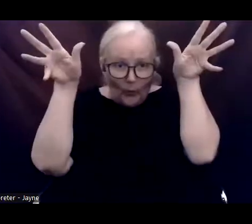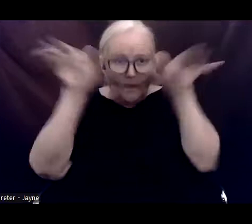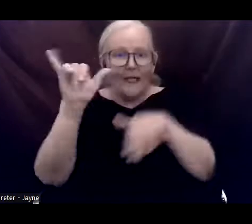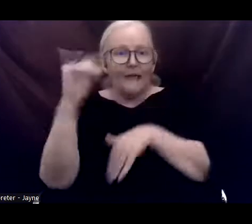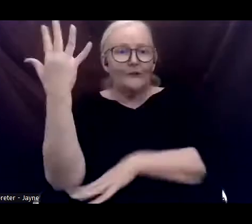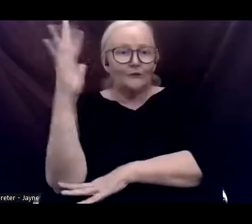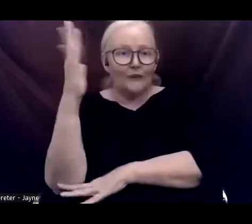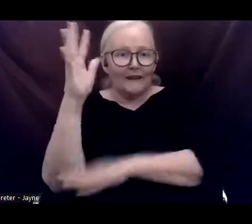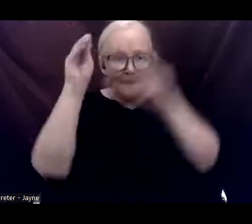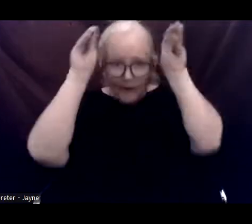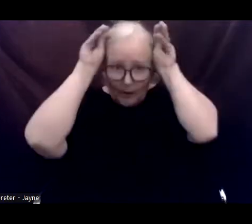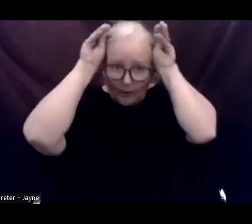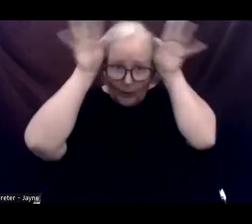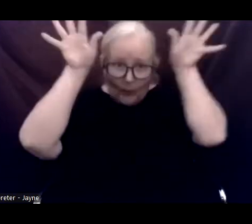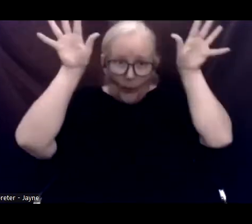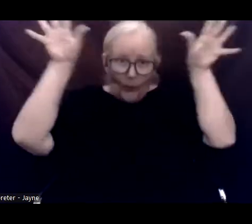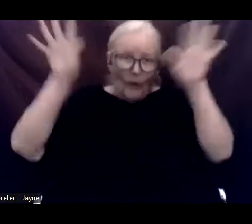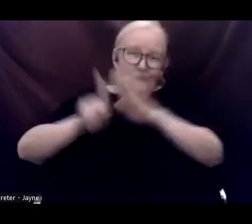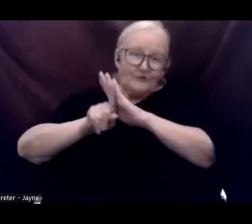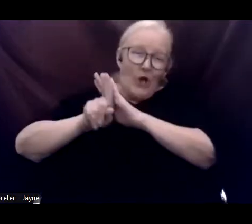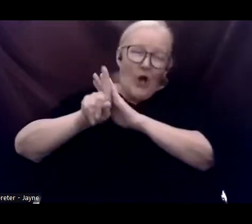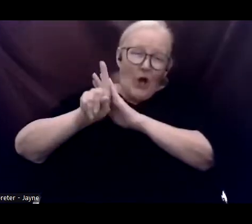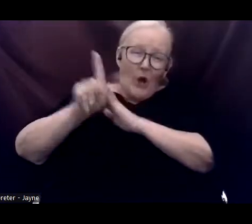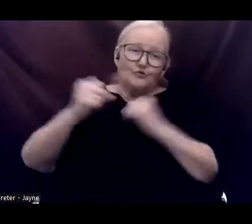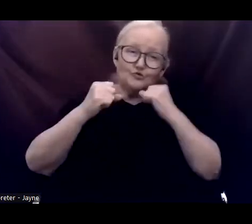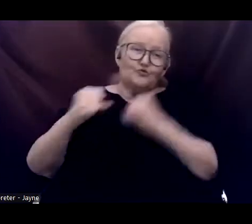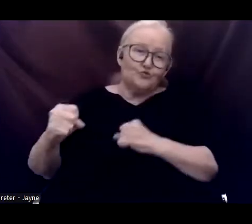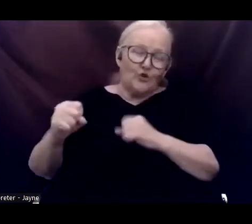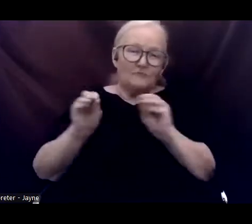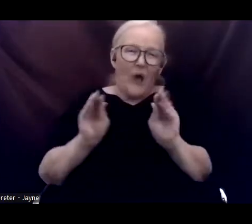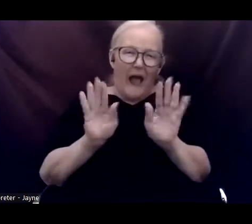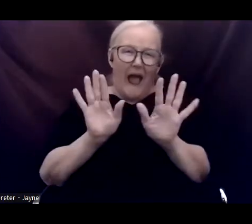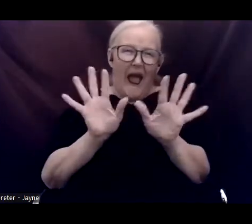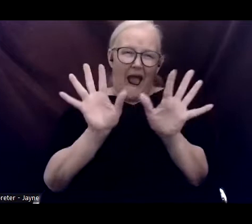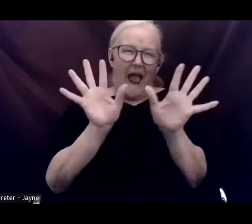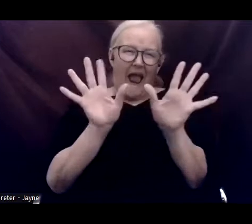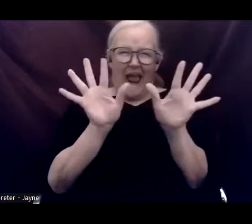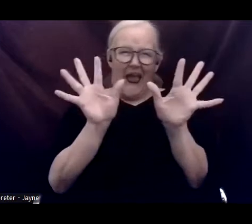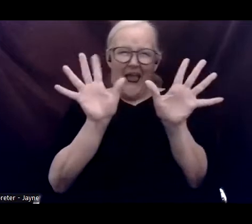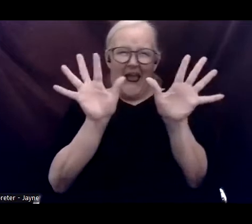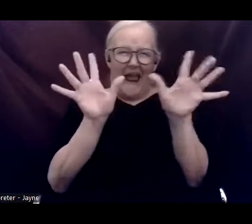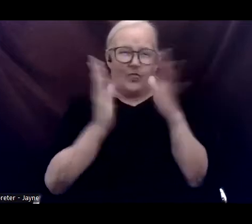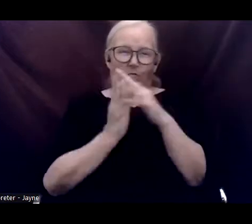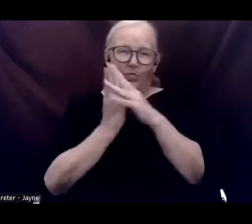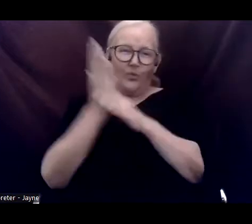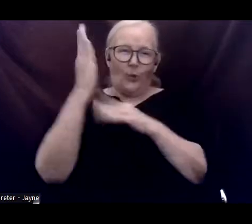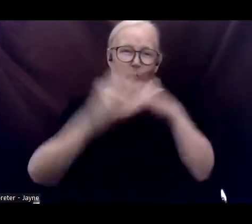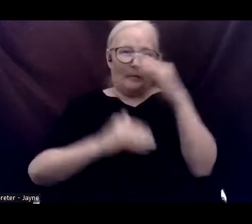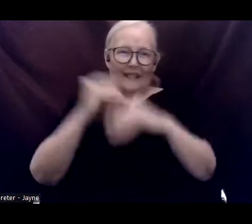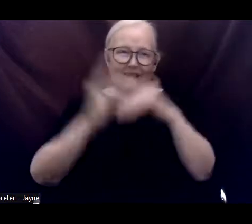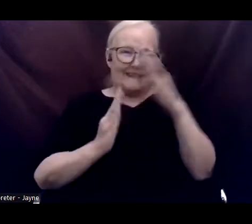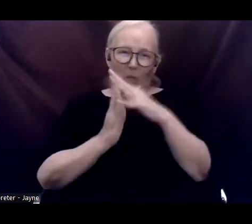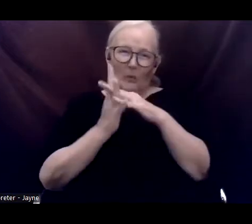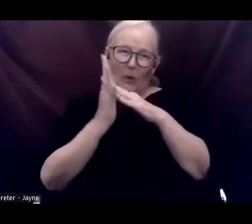Imagine them growing tall and strong, rising up through the roof here into